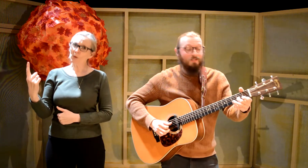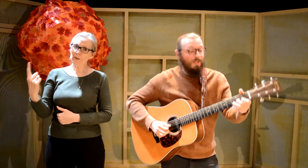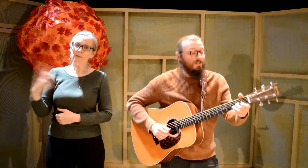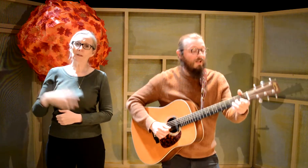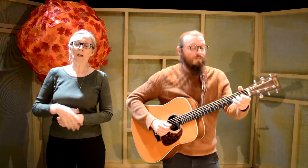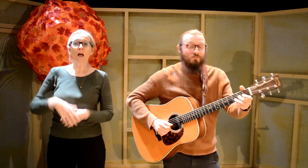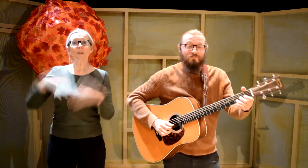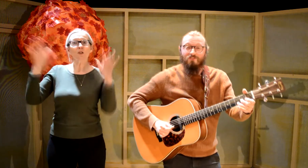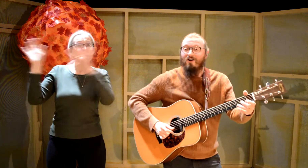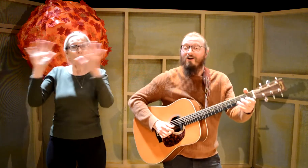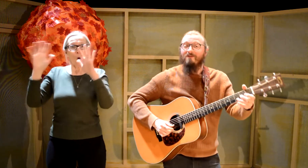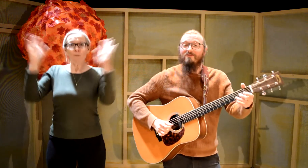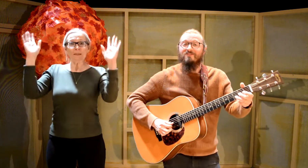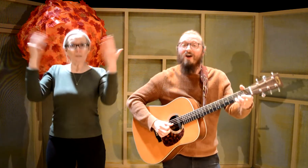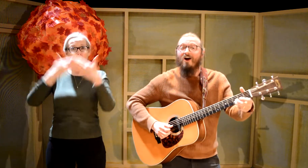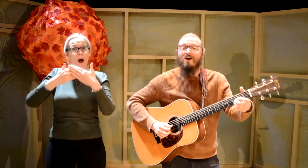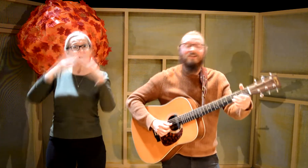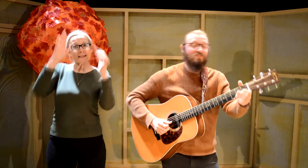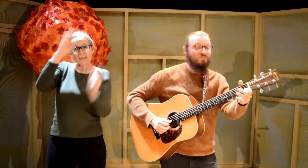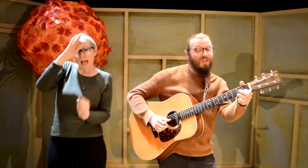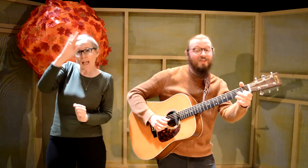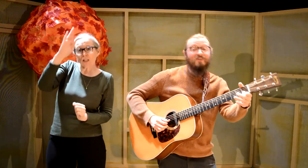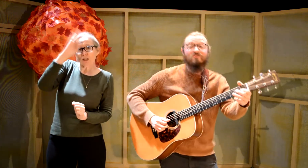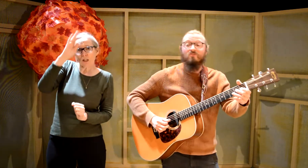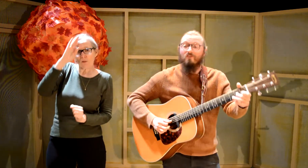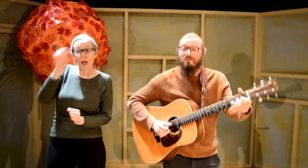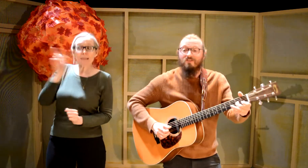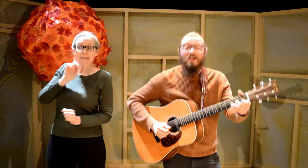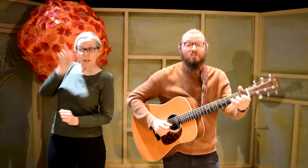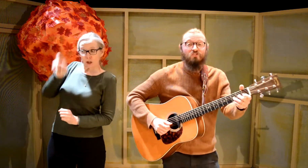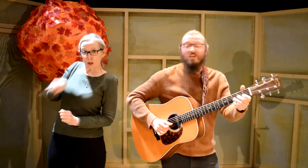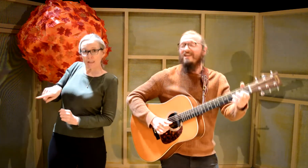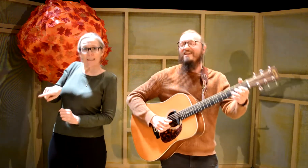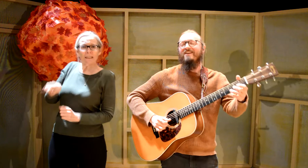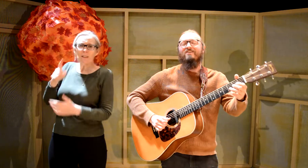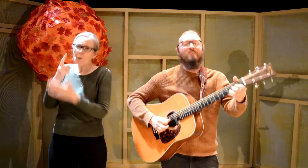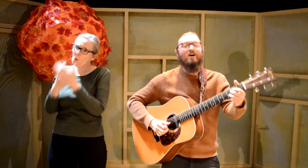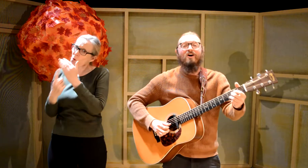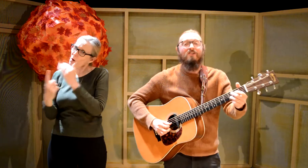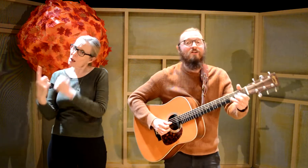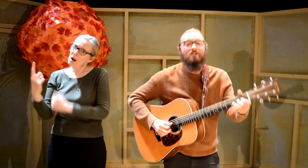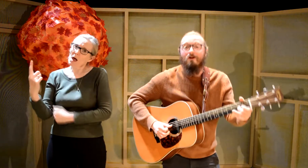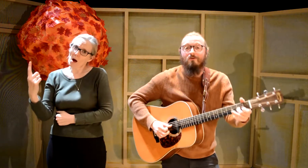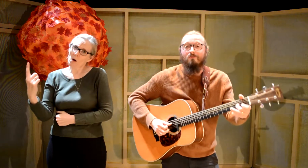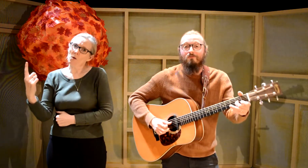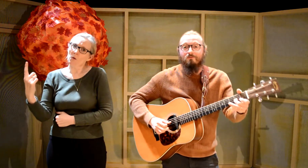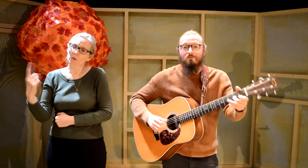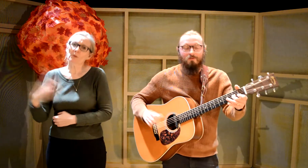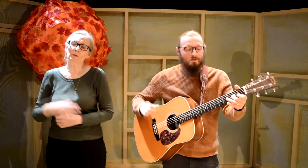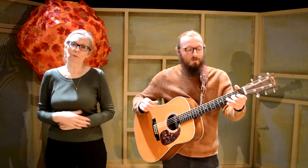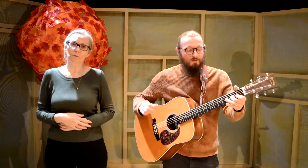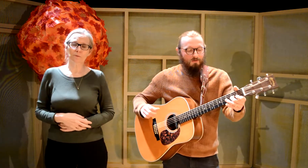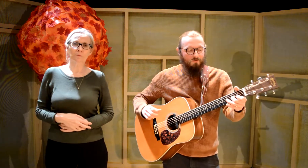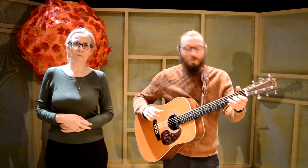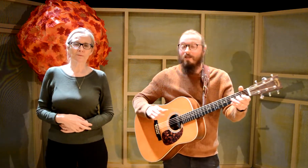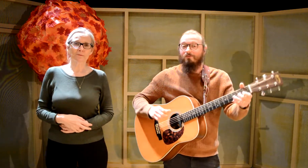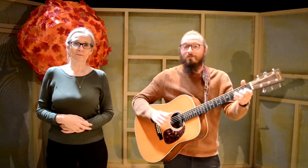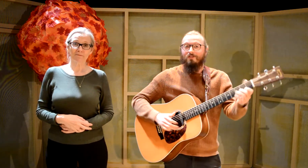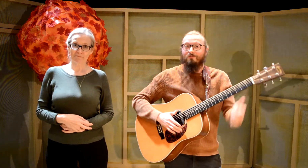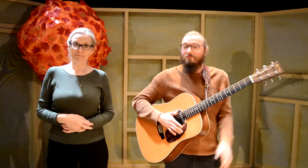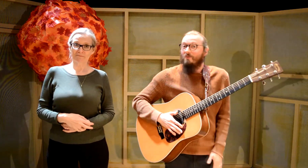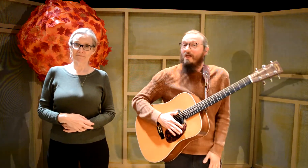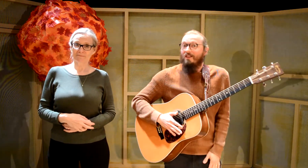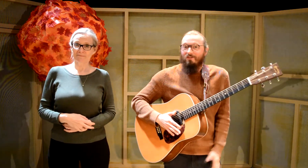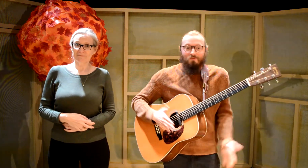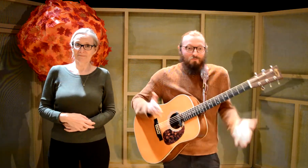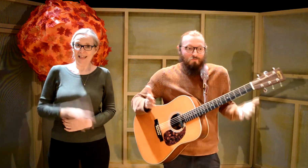alone. And again, the storm is dark and dangerous, and she is all alone. Okay, so